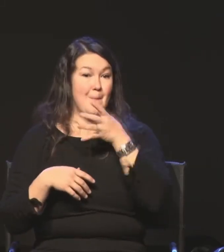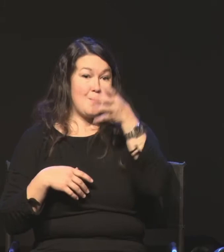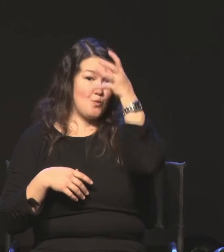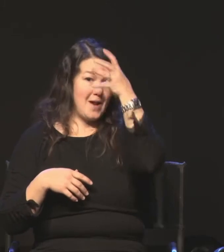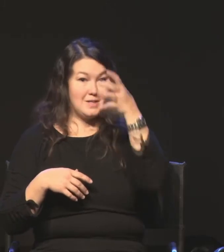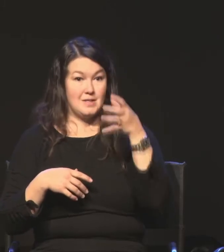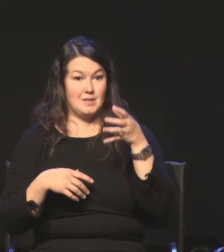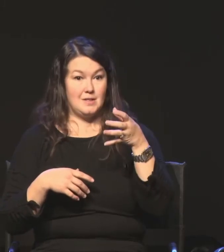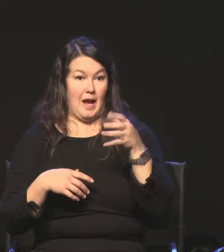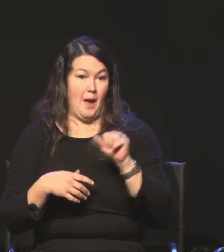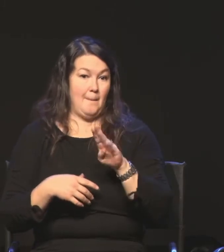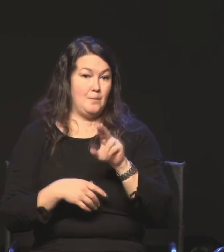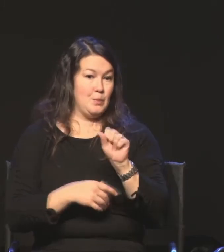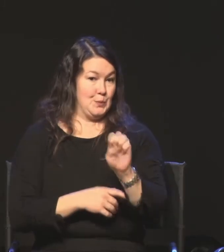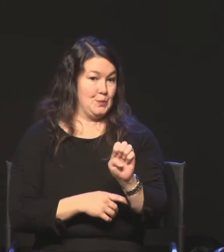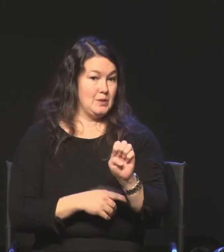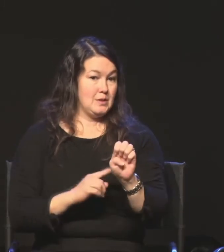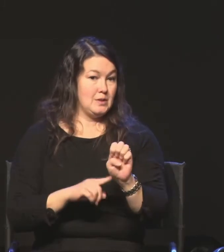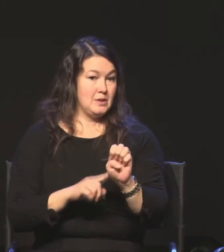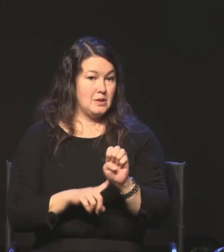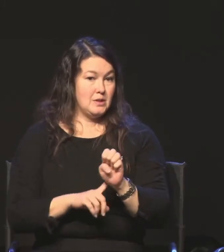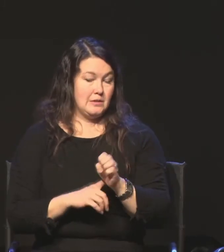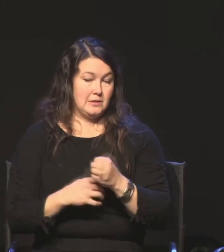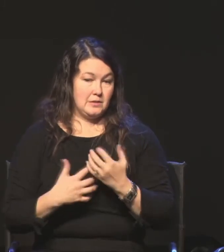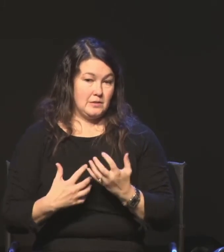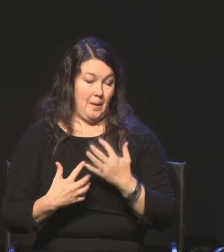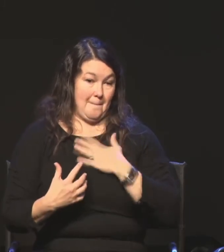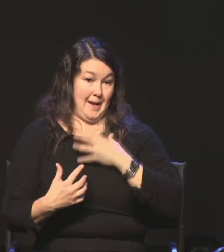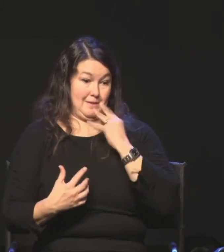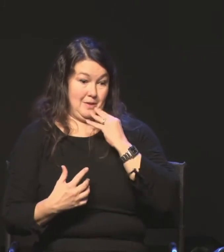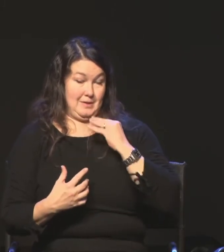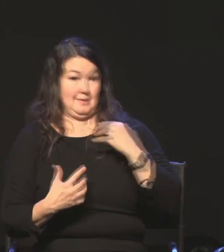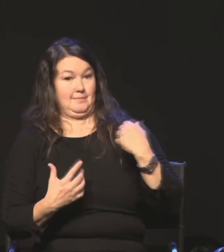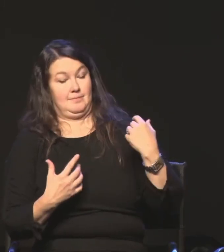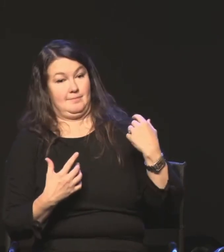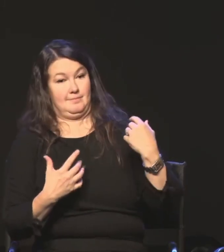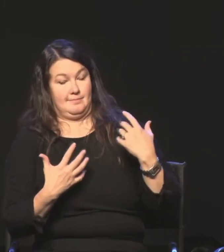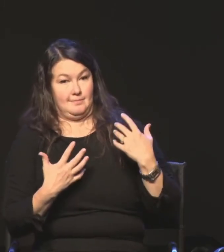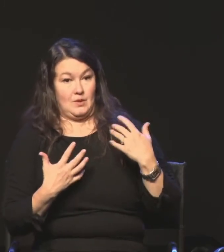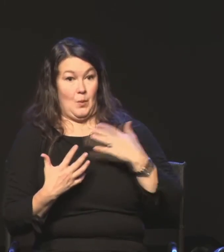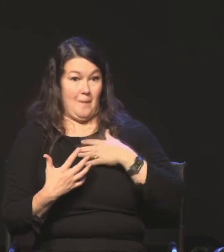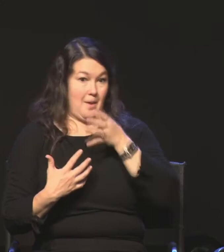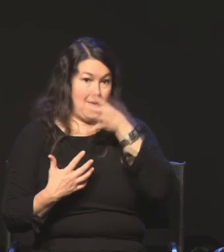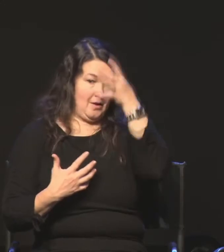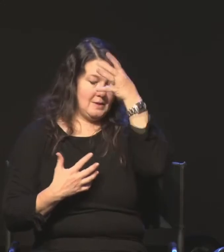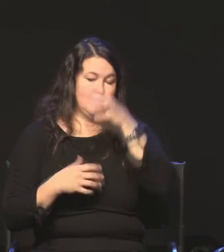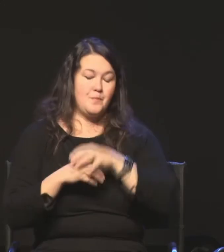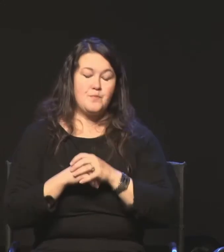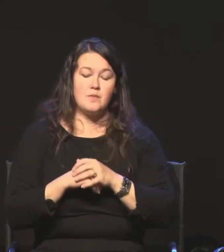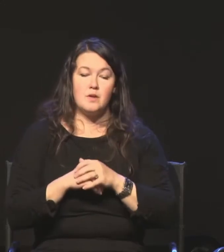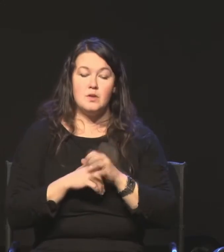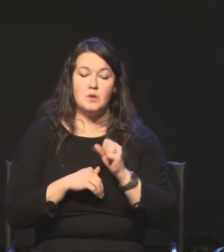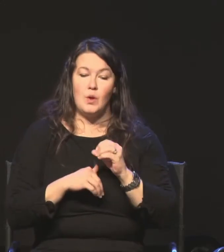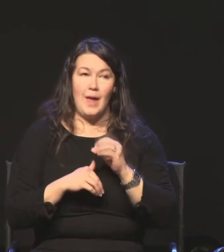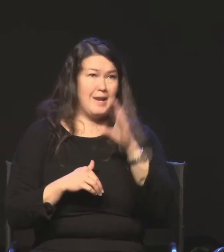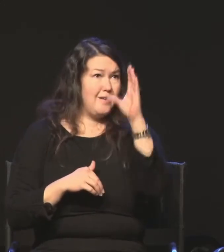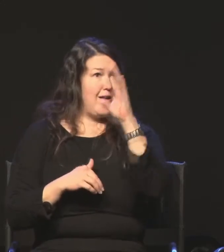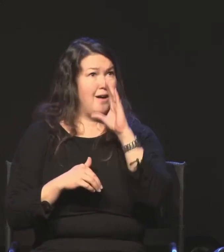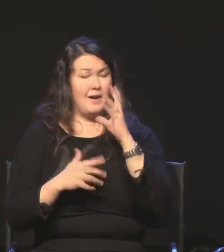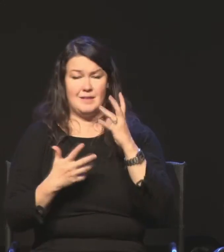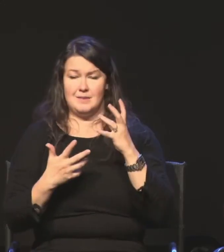abuse. Yeah, there's a lot there that I've had to work through, and God's been with me through all of